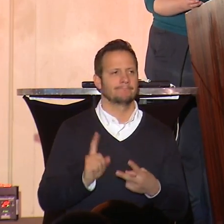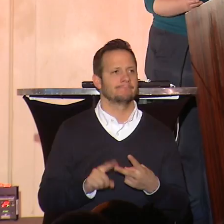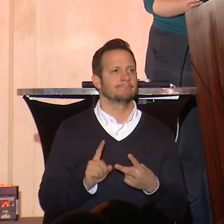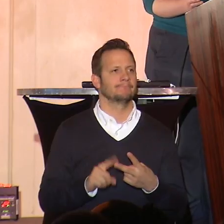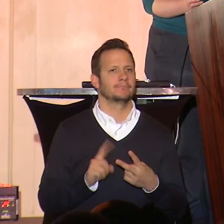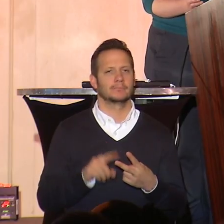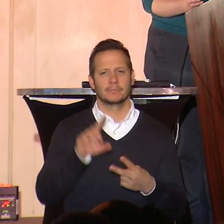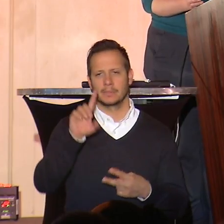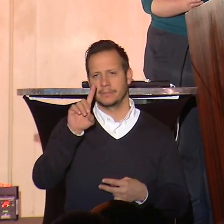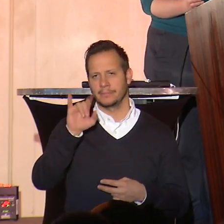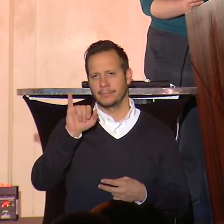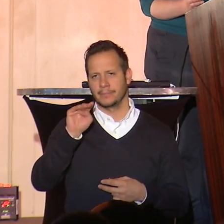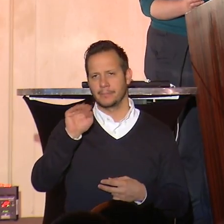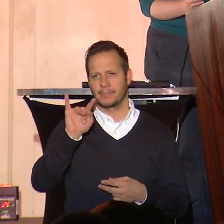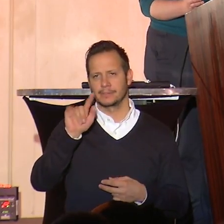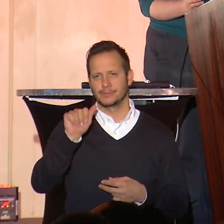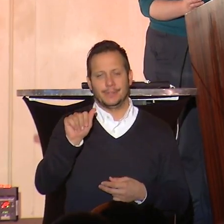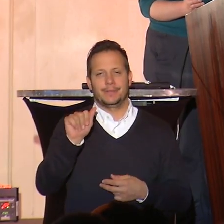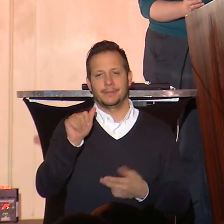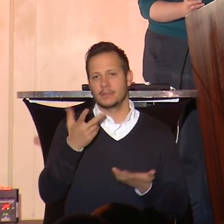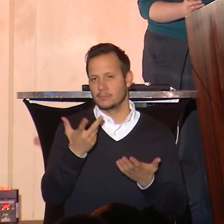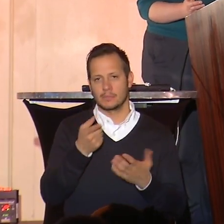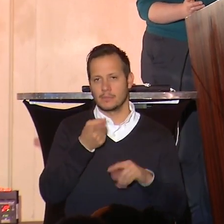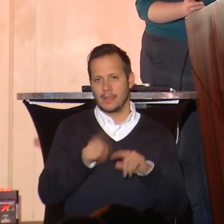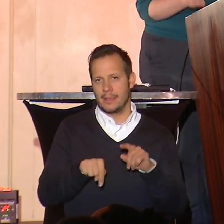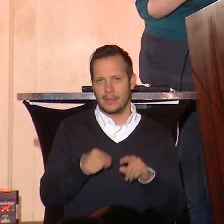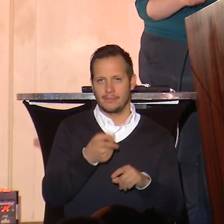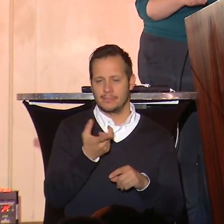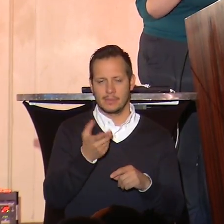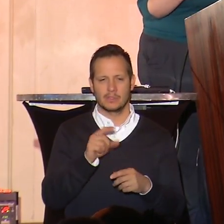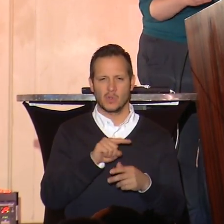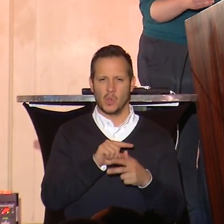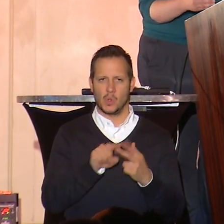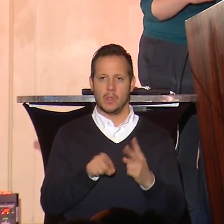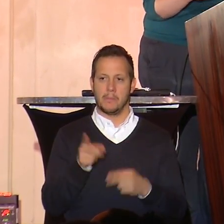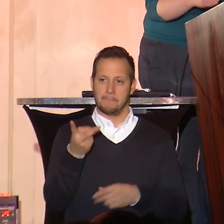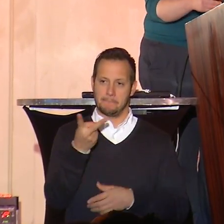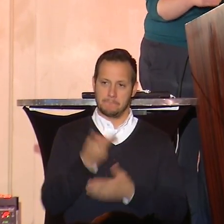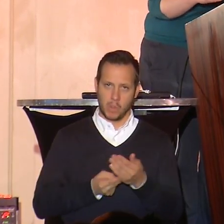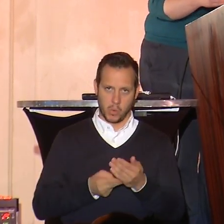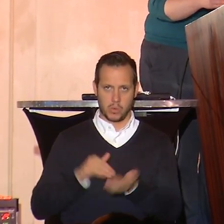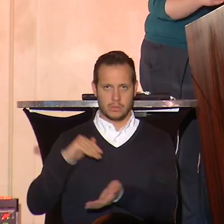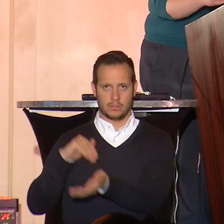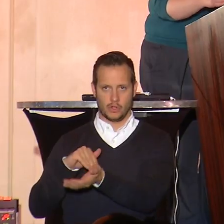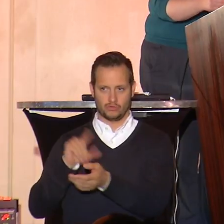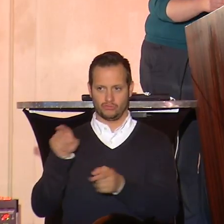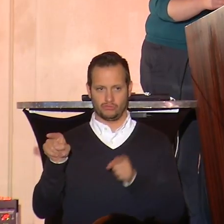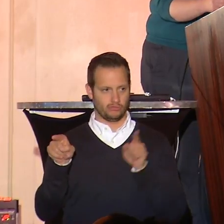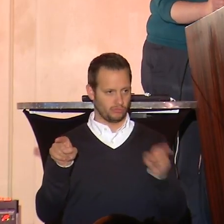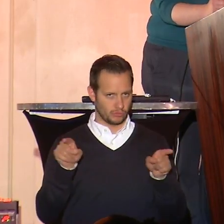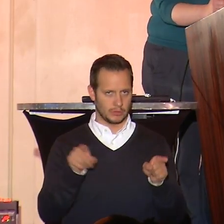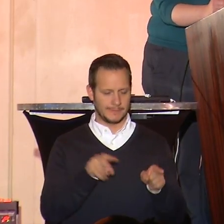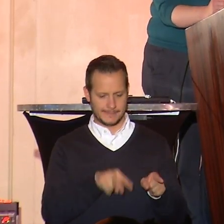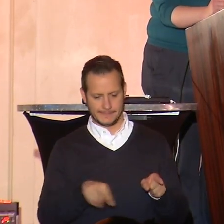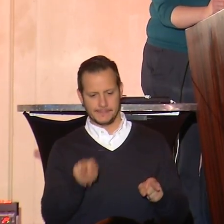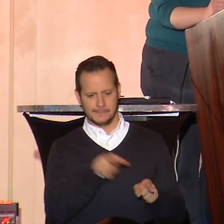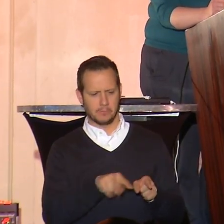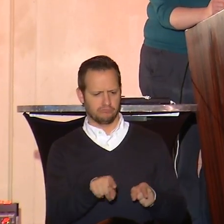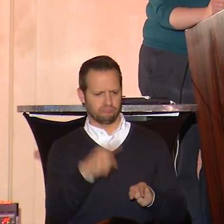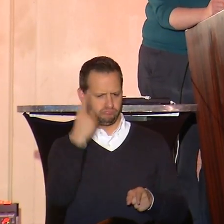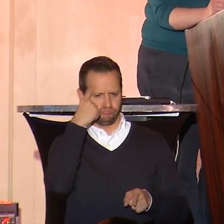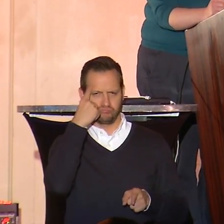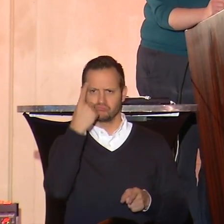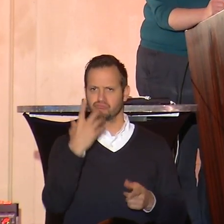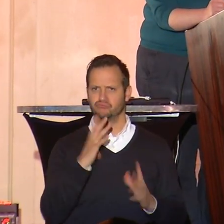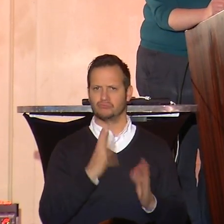have dementia where you can't make decisions for yourself. So both doctors have to say that you are mentally competent